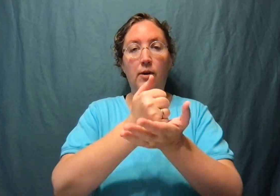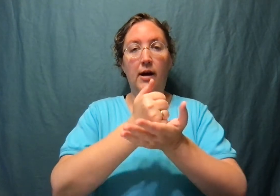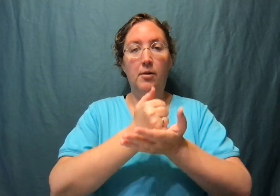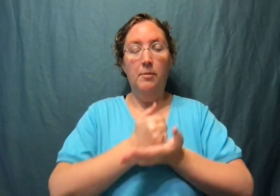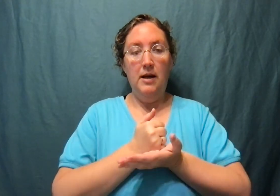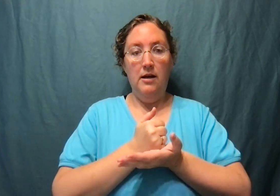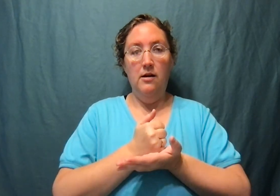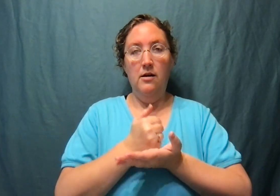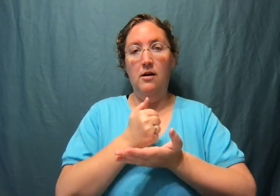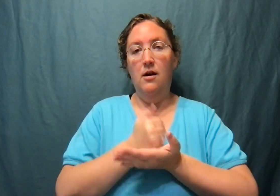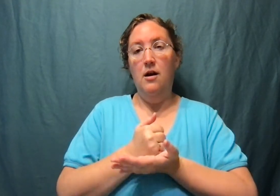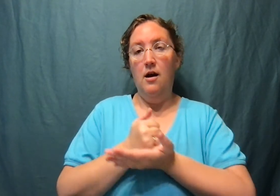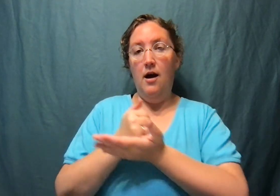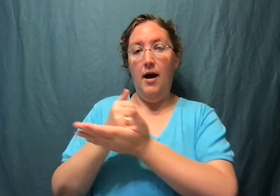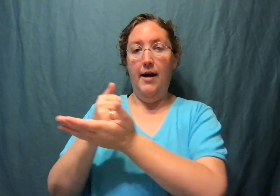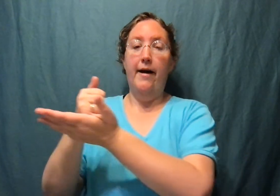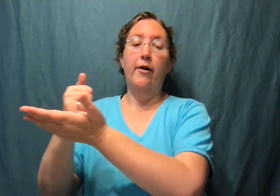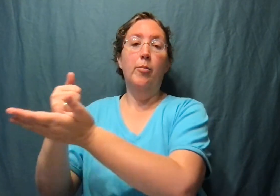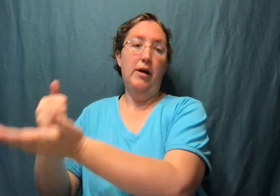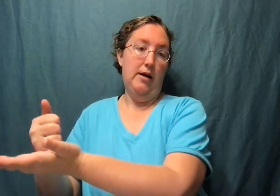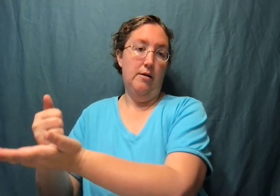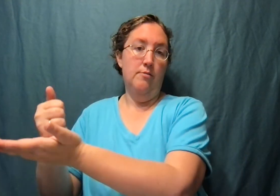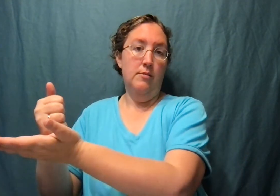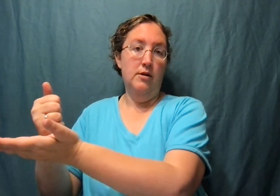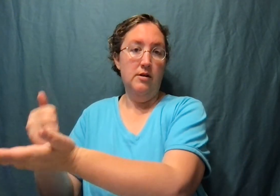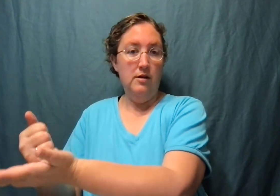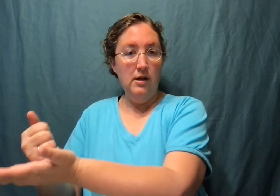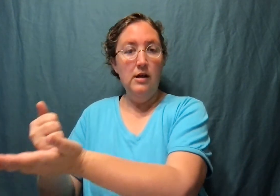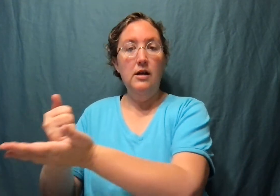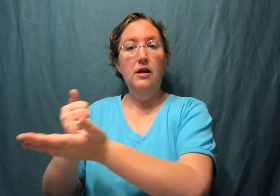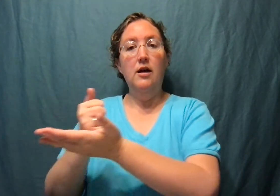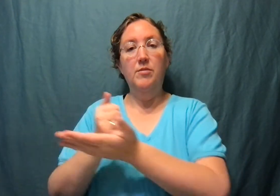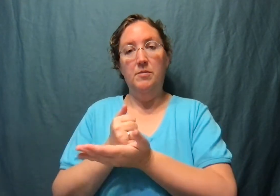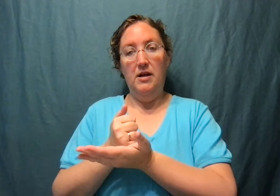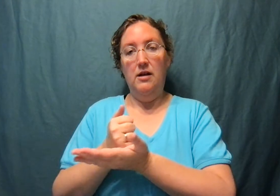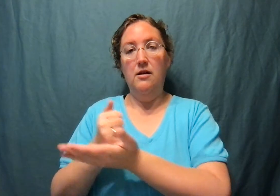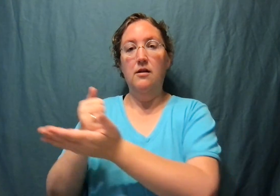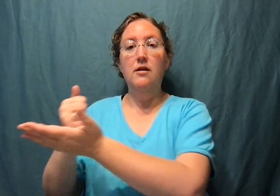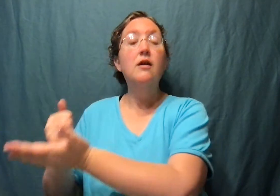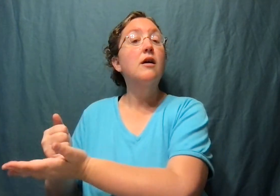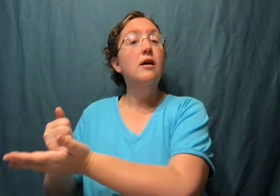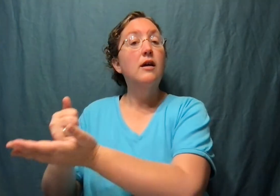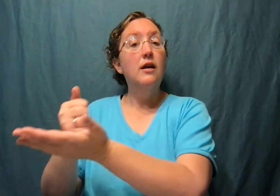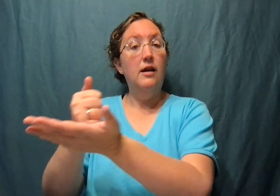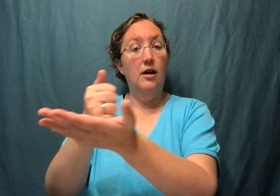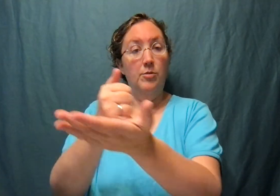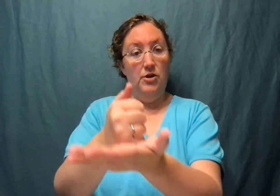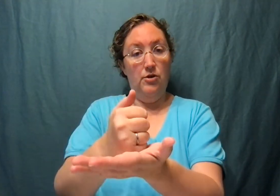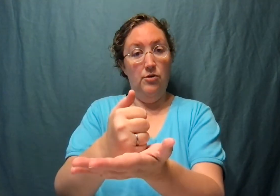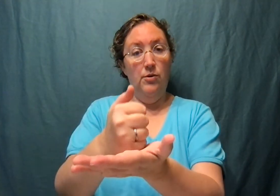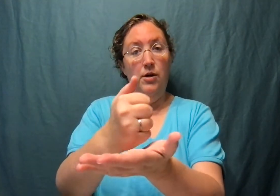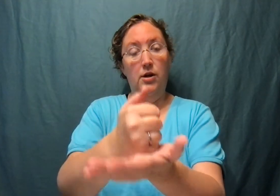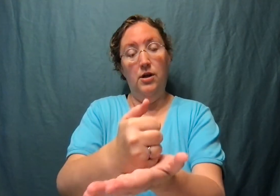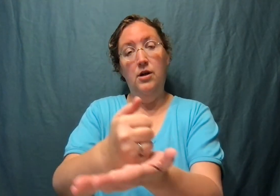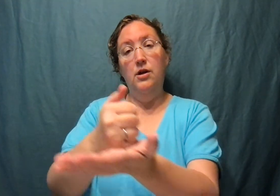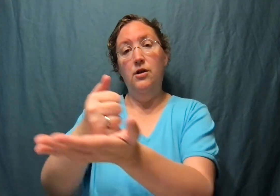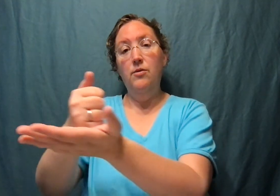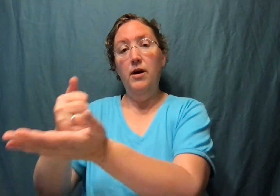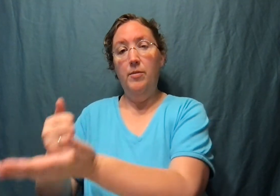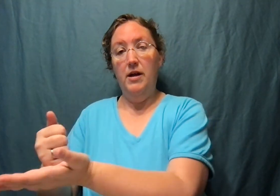help me. I help him. He helps me. He helps you. You help